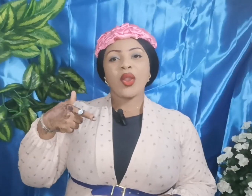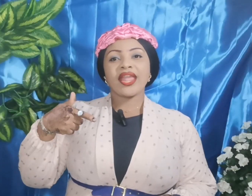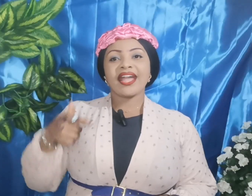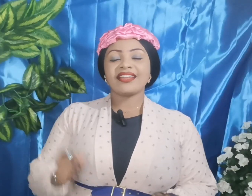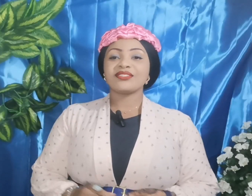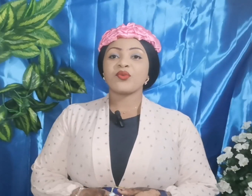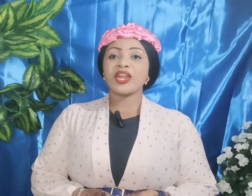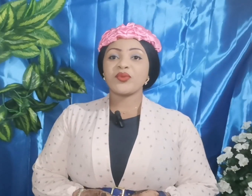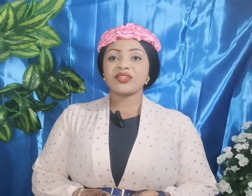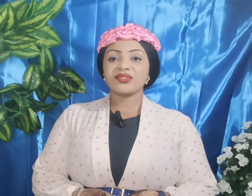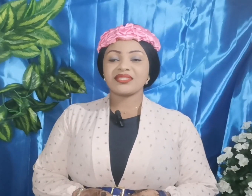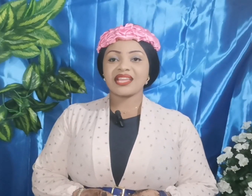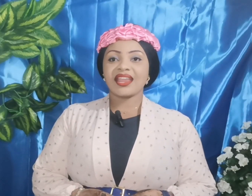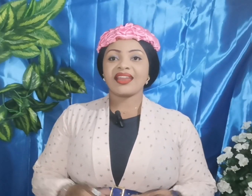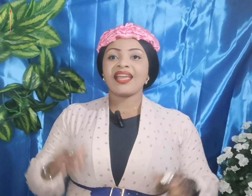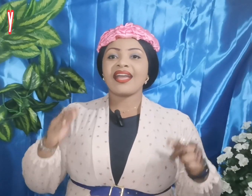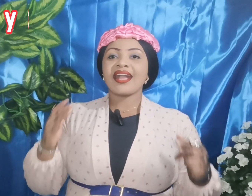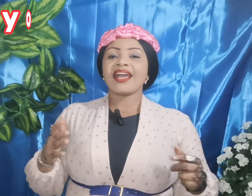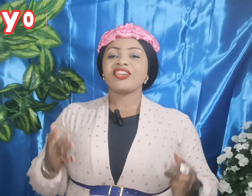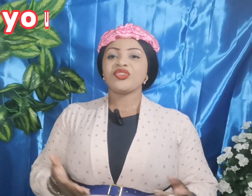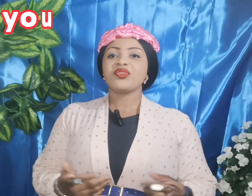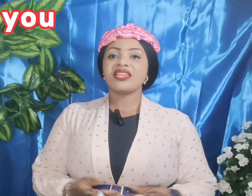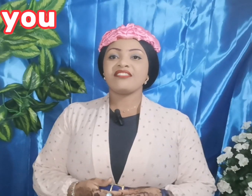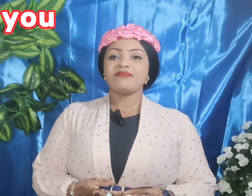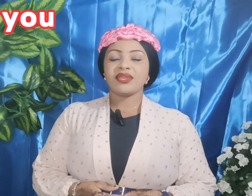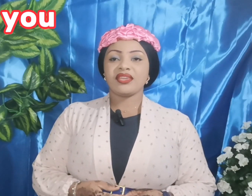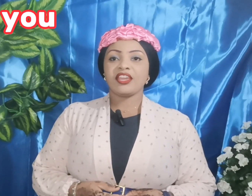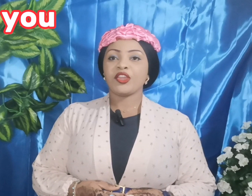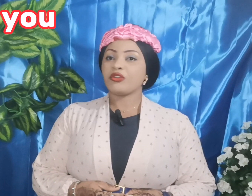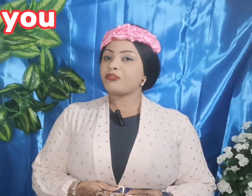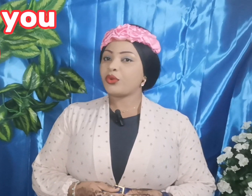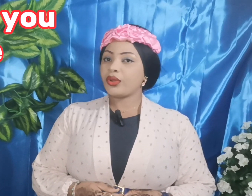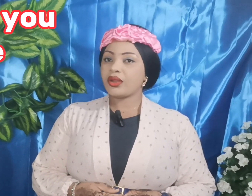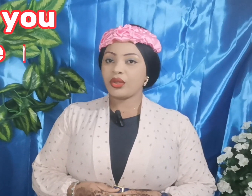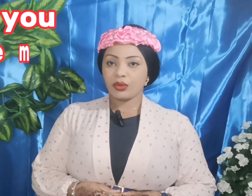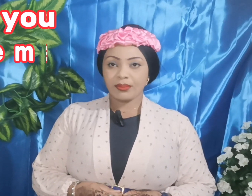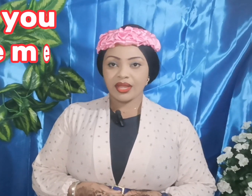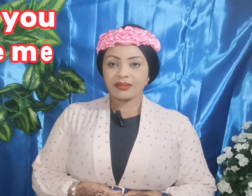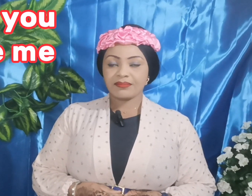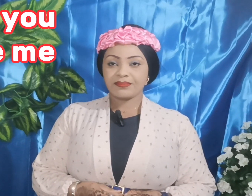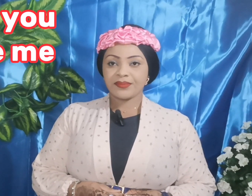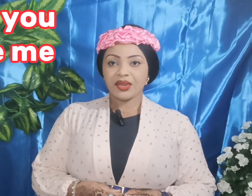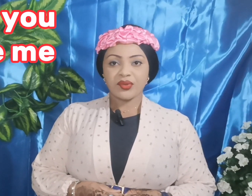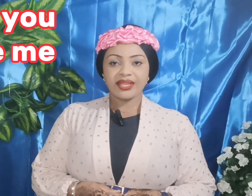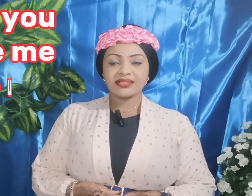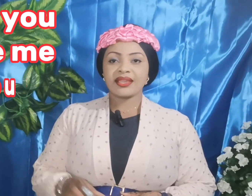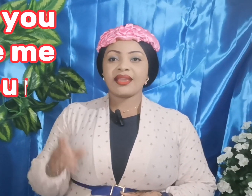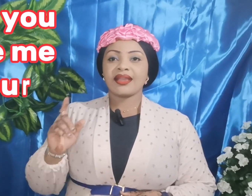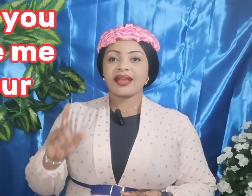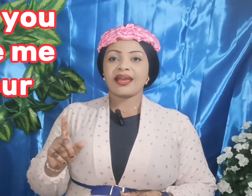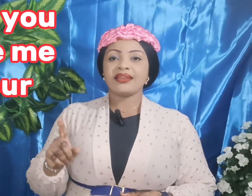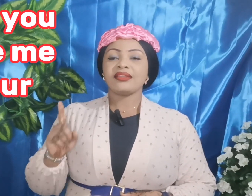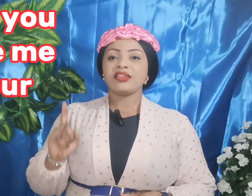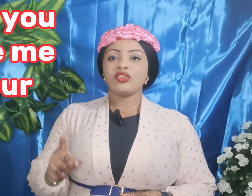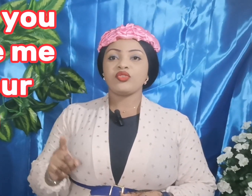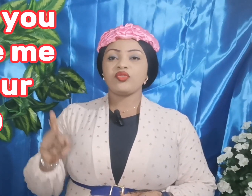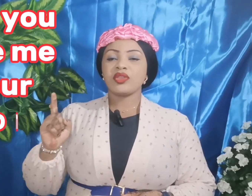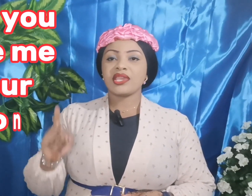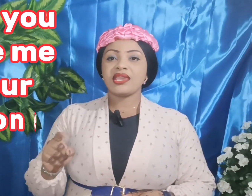Okay guys, when you want to sign, can you give me your phone number? Right? Can you give